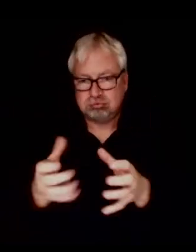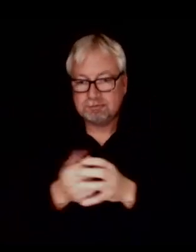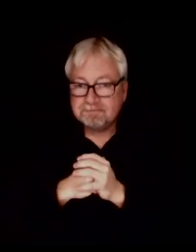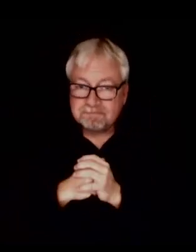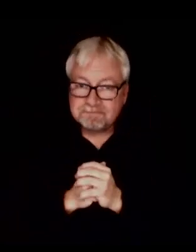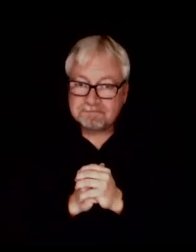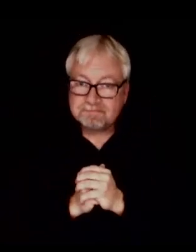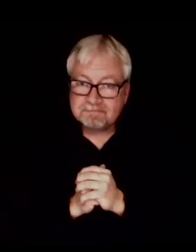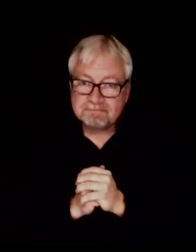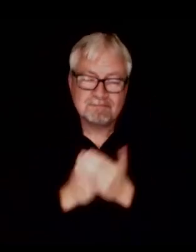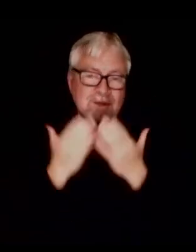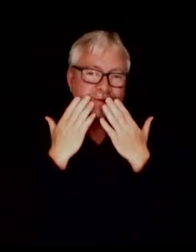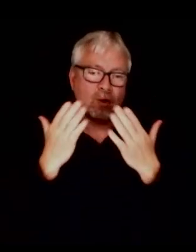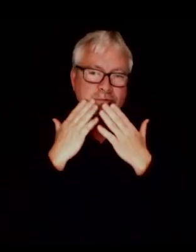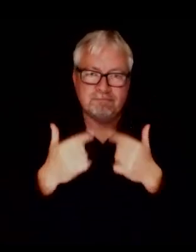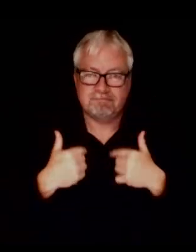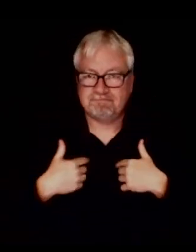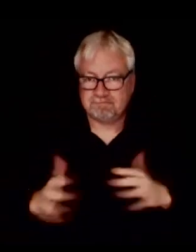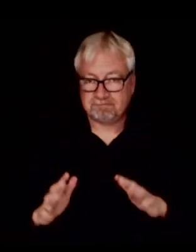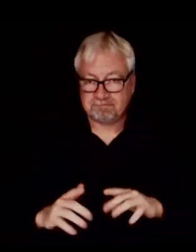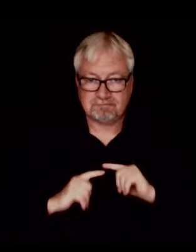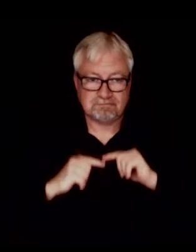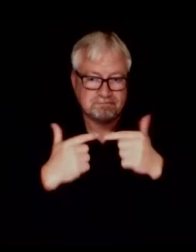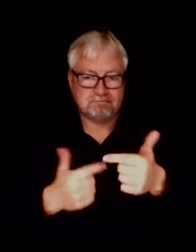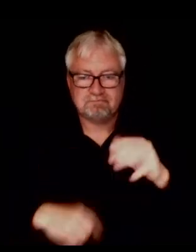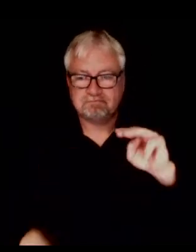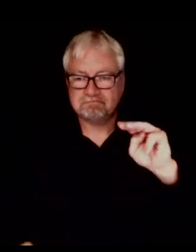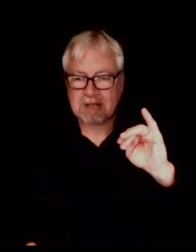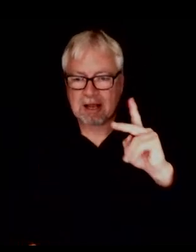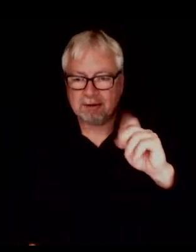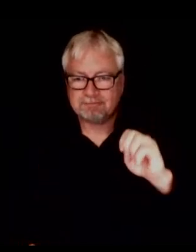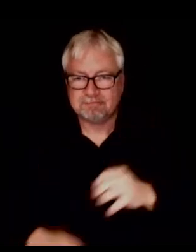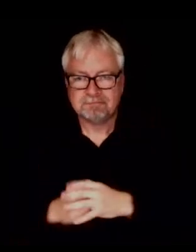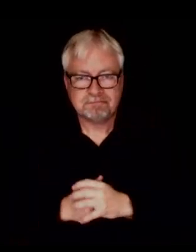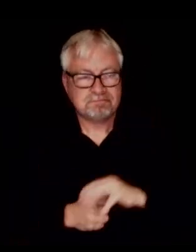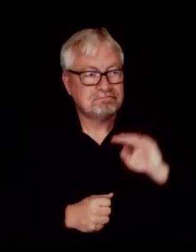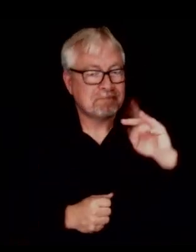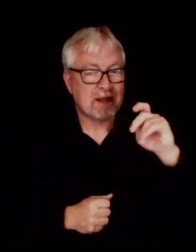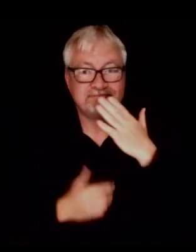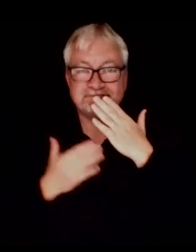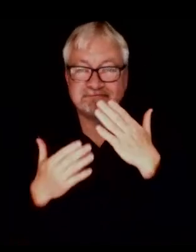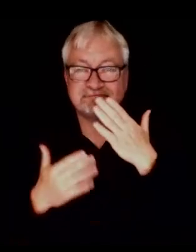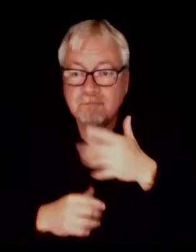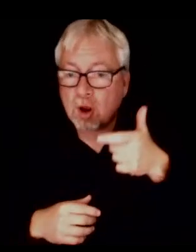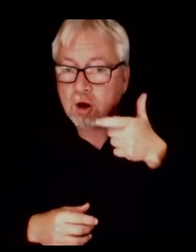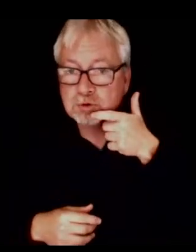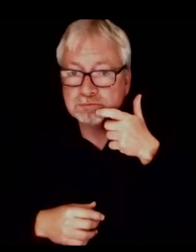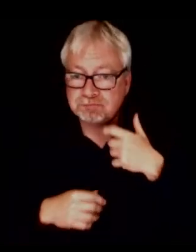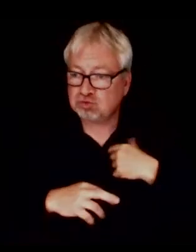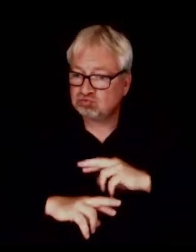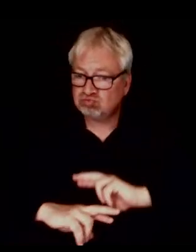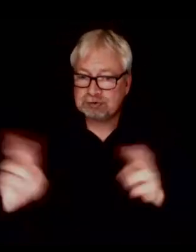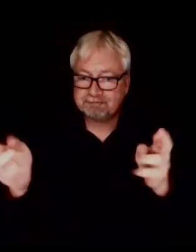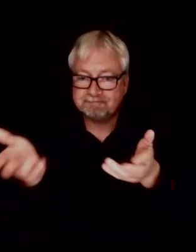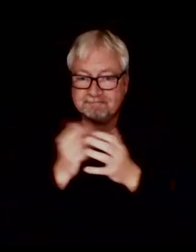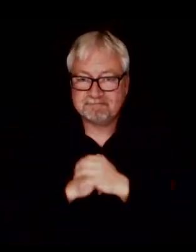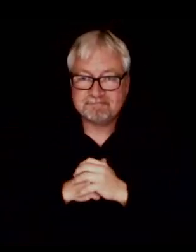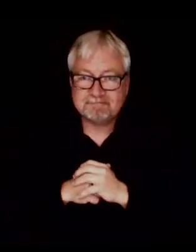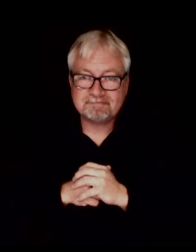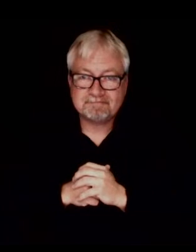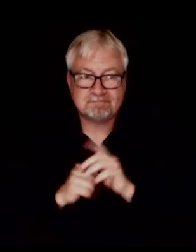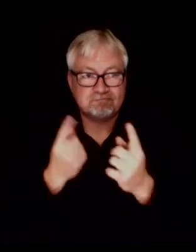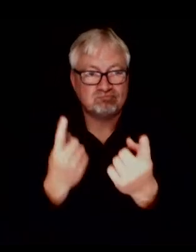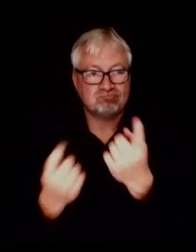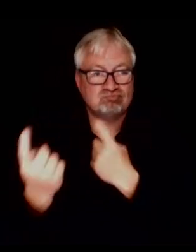over to Mike. Thank you, Dr. Moore. Operator, we are ready to take questions. Thank you. As a reminder, to